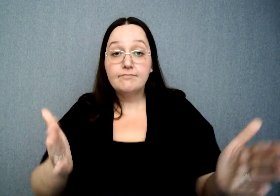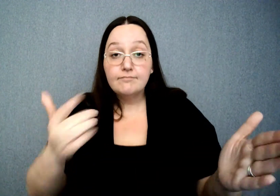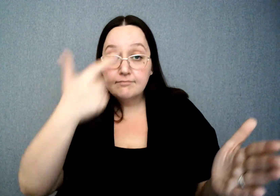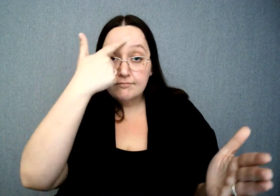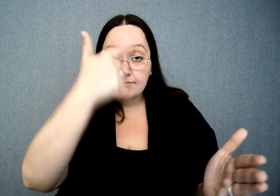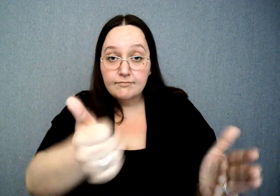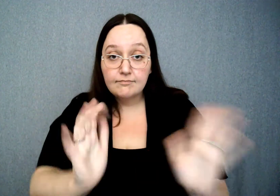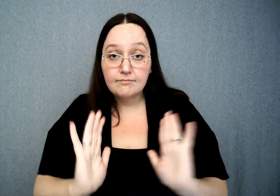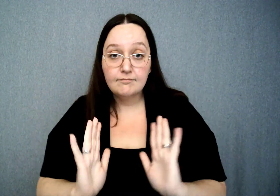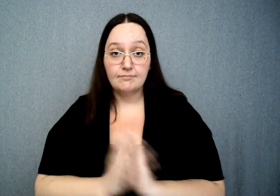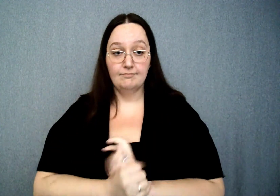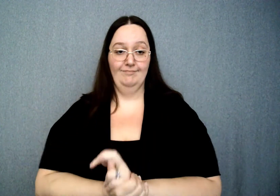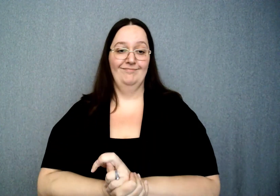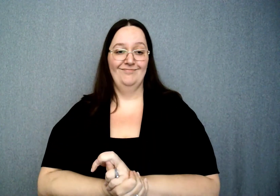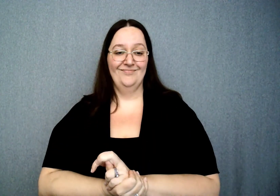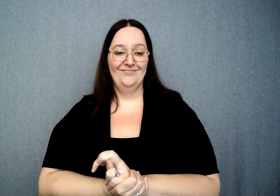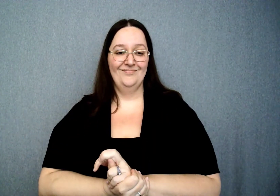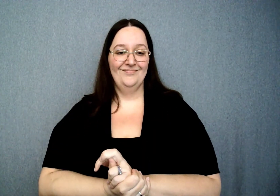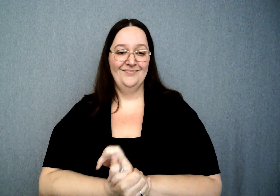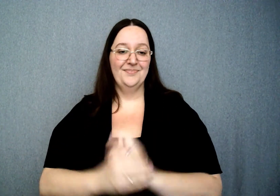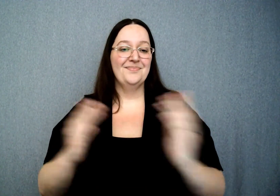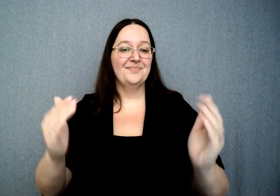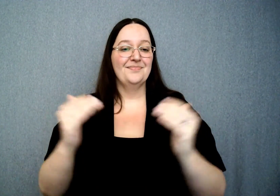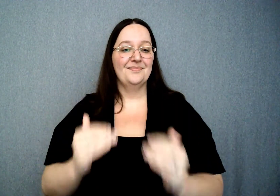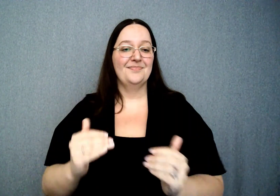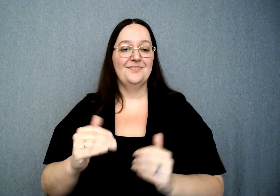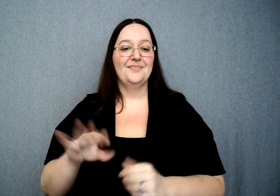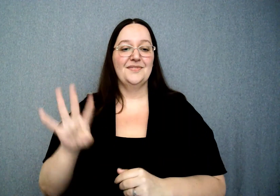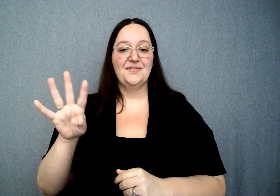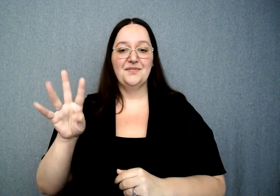me. It is up to you how you want to sign it.